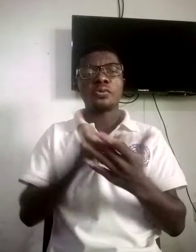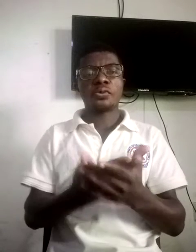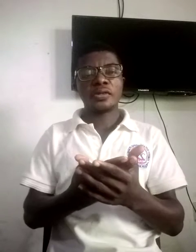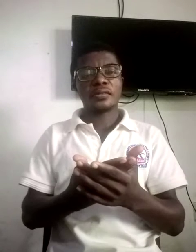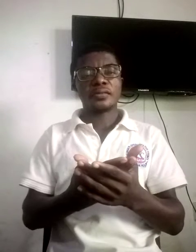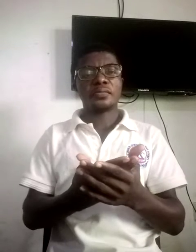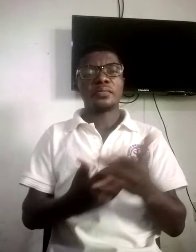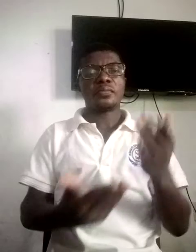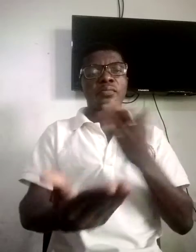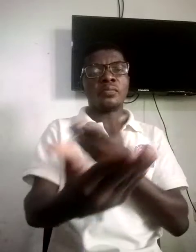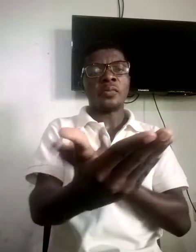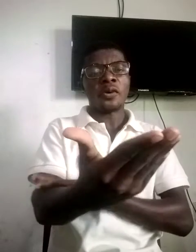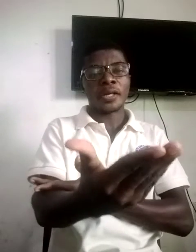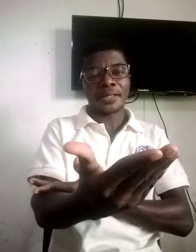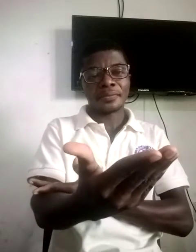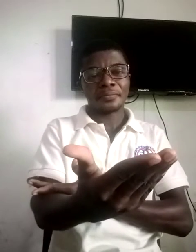Good morning.